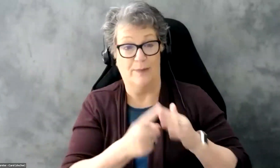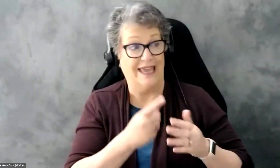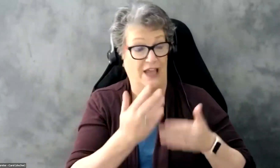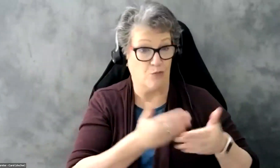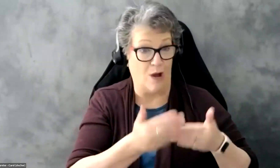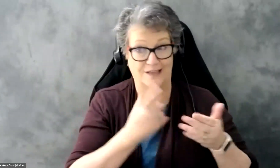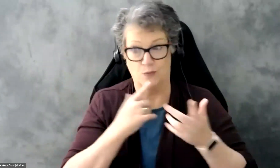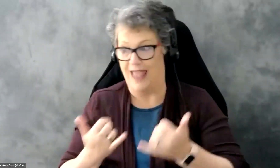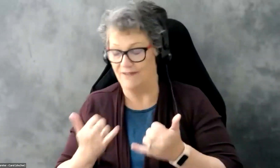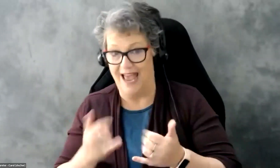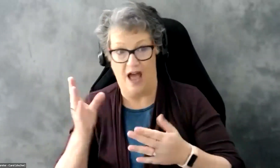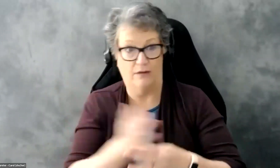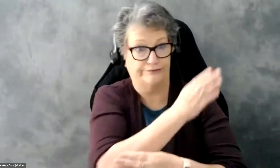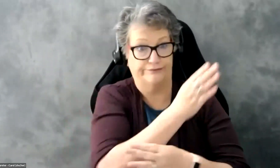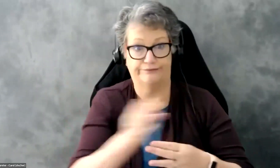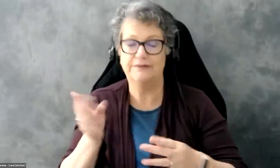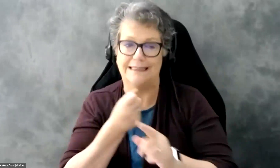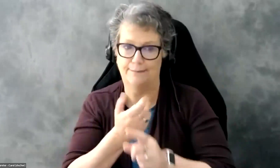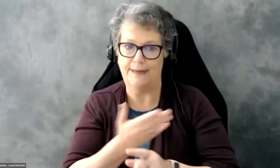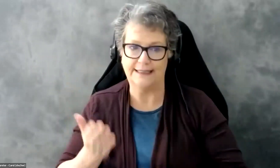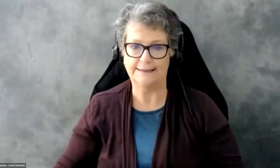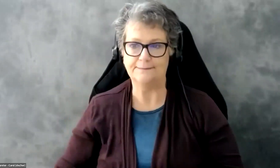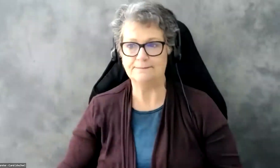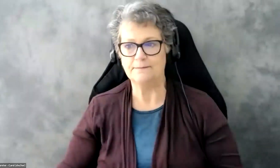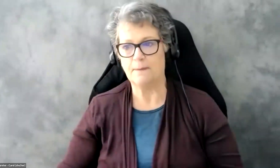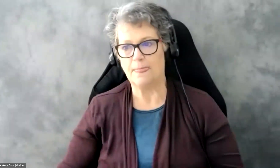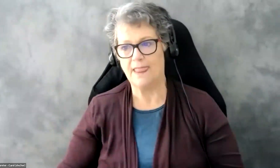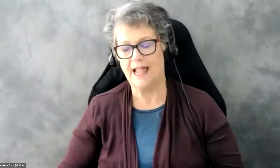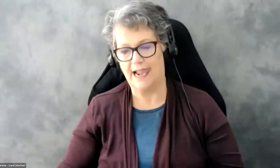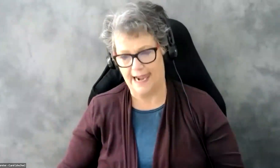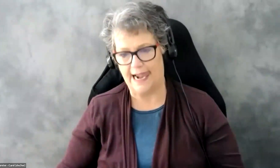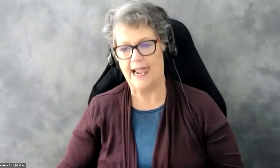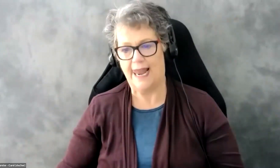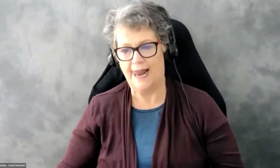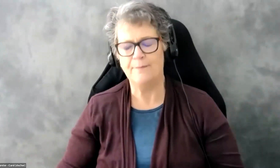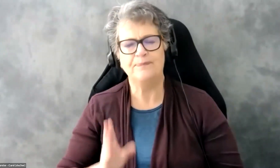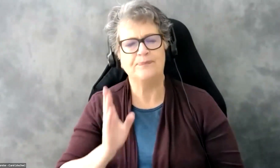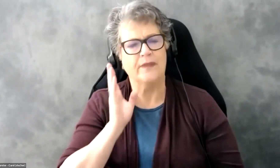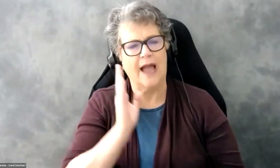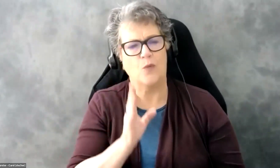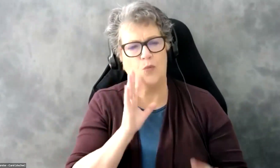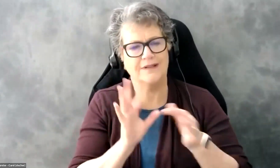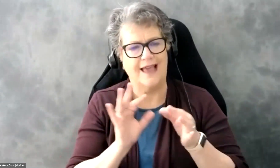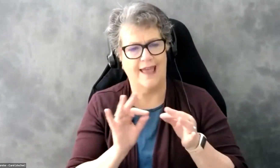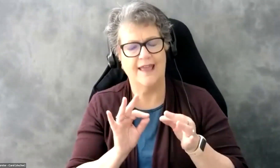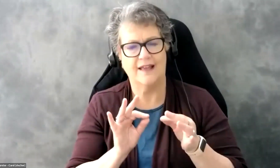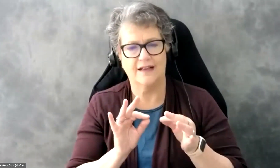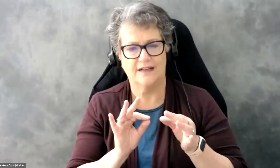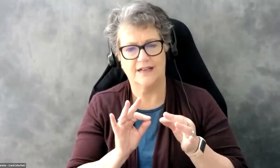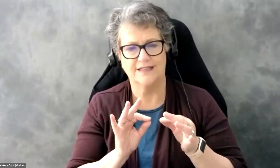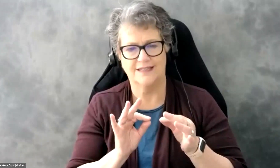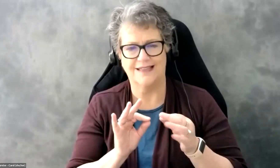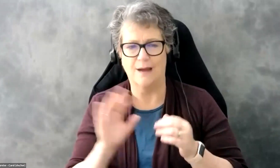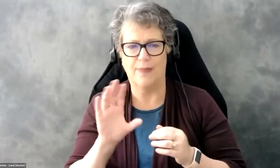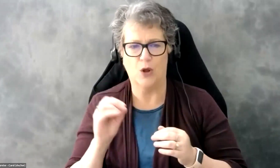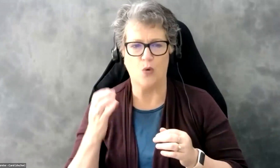we're at right now, certainly impact things. And so I will say, just as a comment, because I'm the co-chair